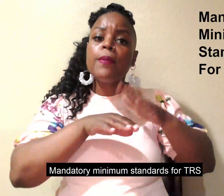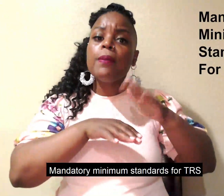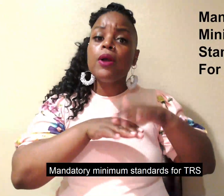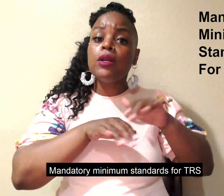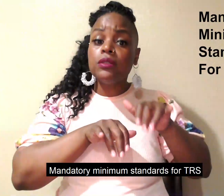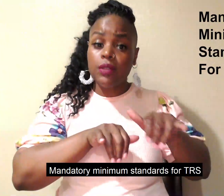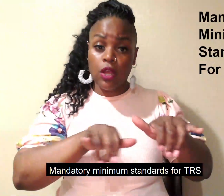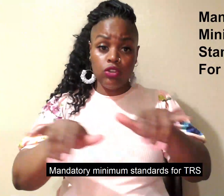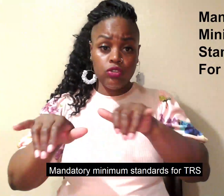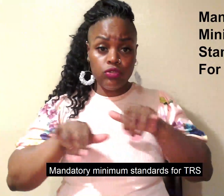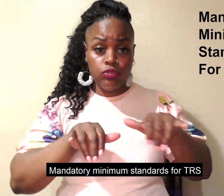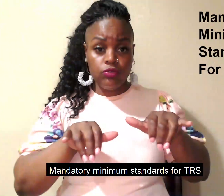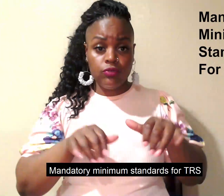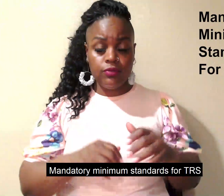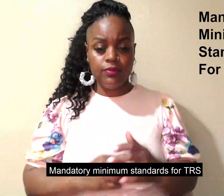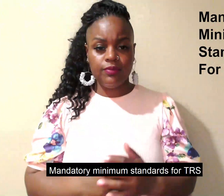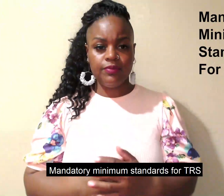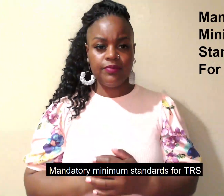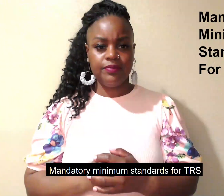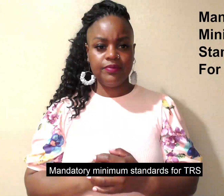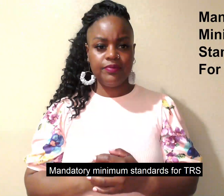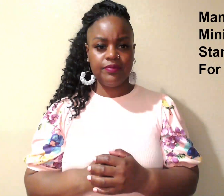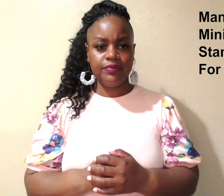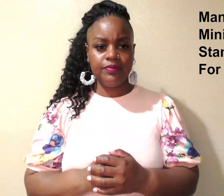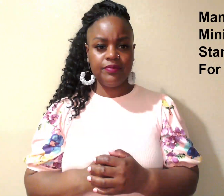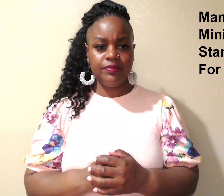Mandatory minimum standards for TRS.